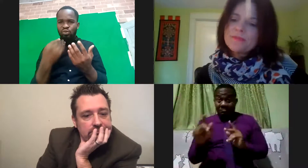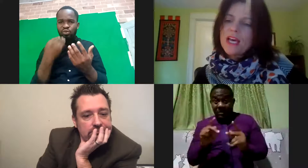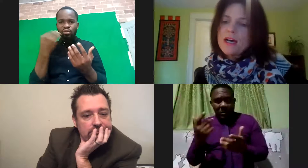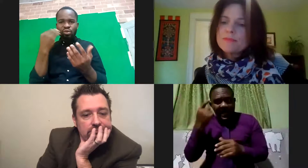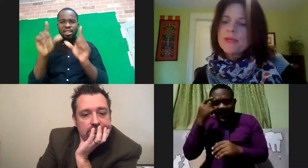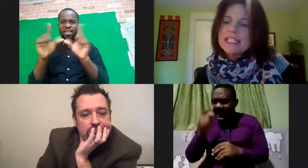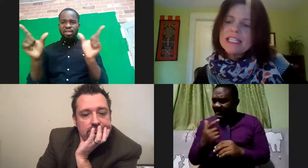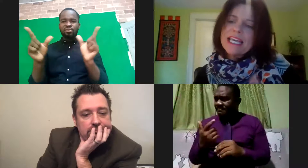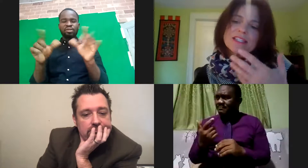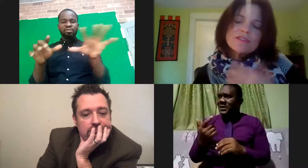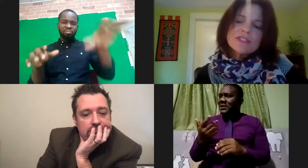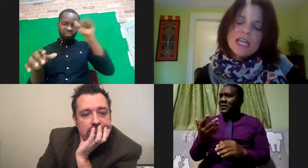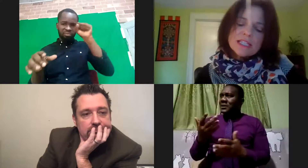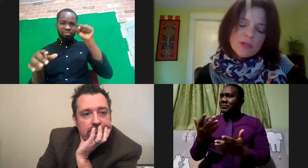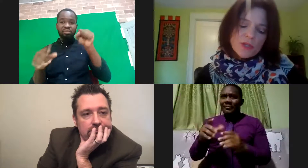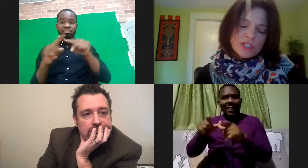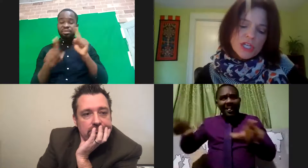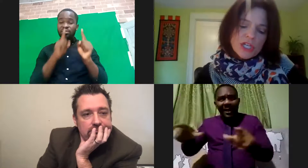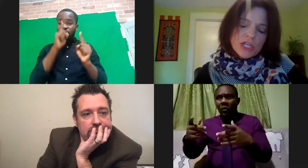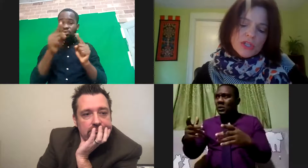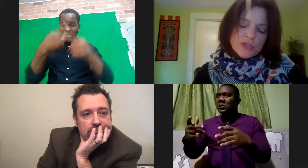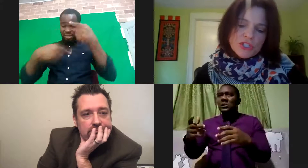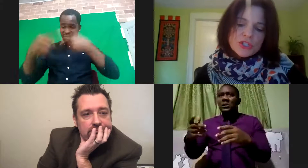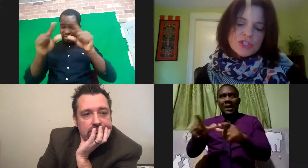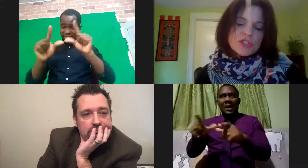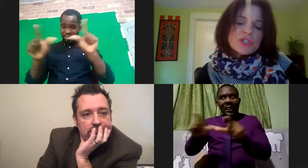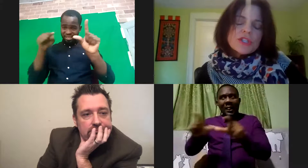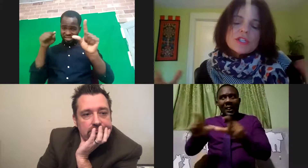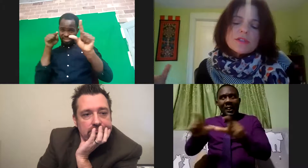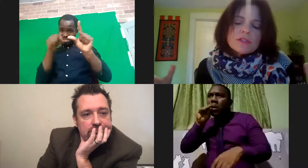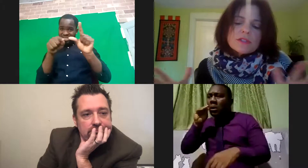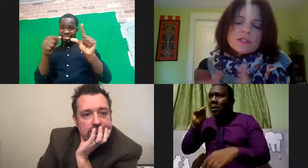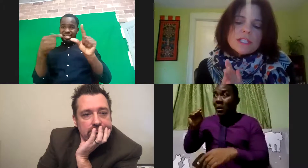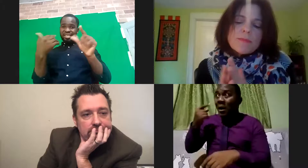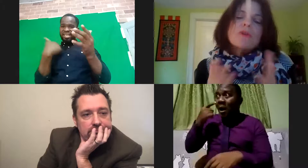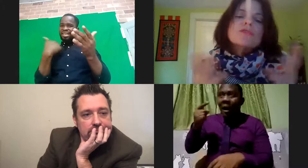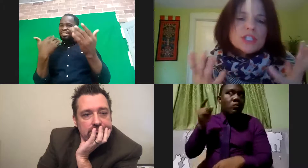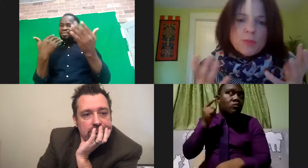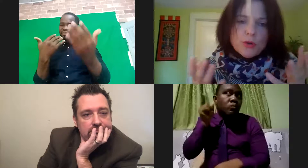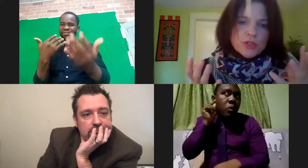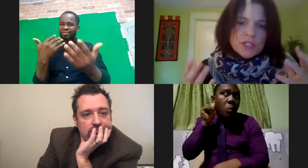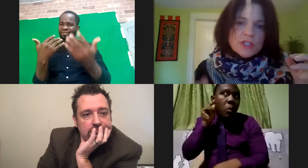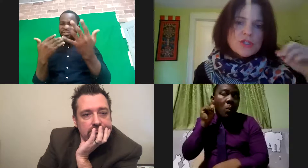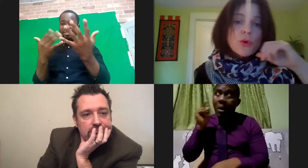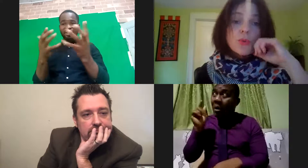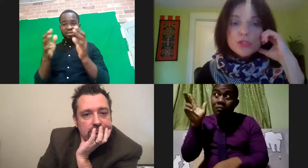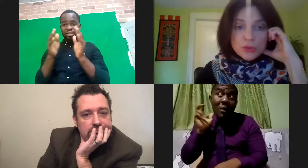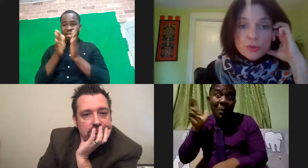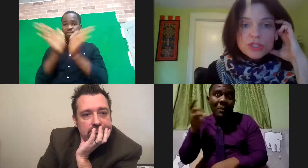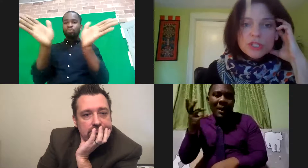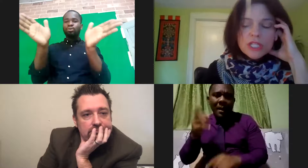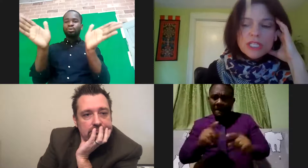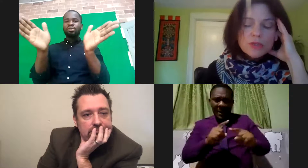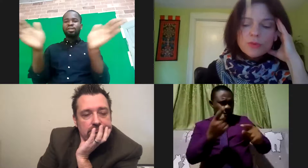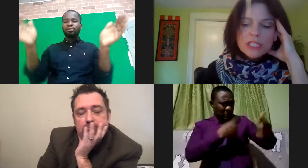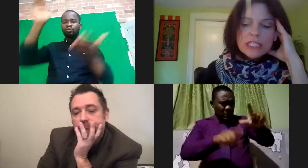given. But in the case of sign language, there's just the amount of exposure is so